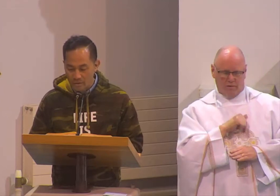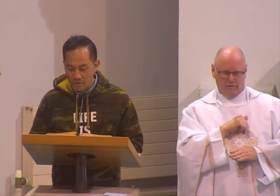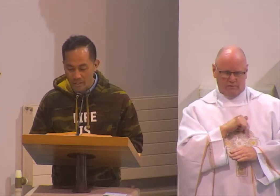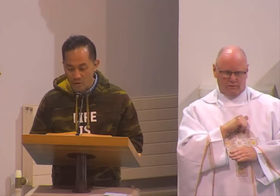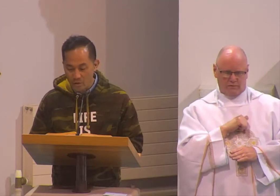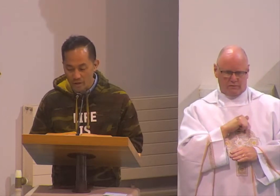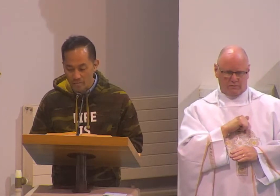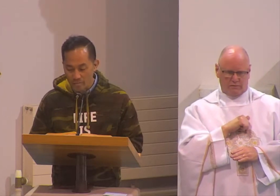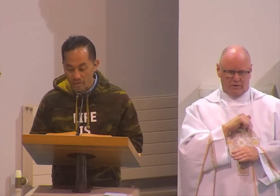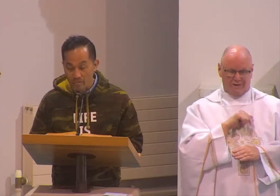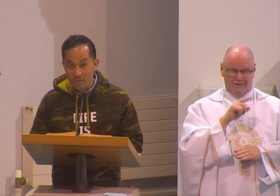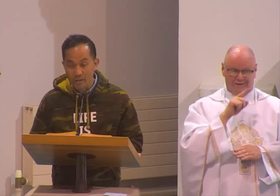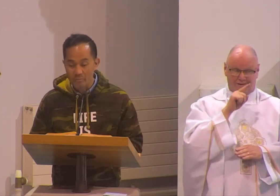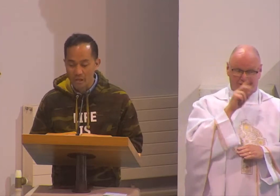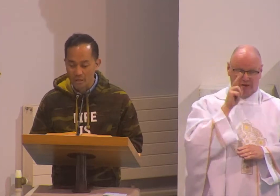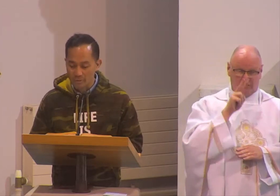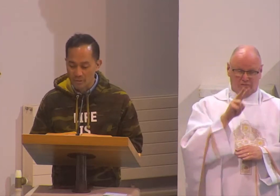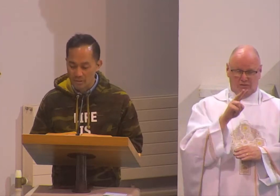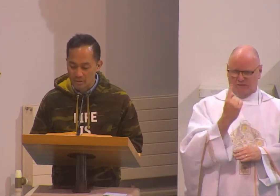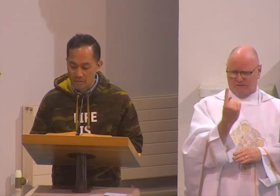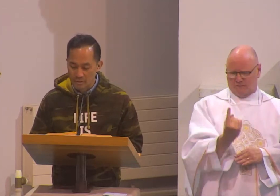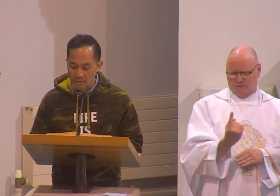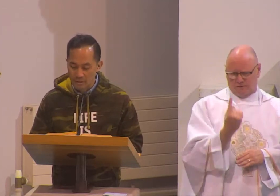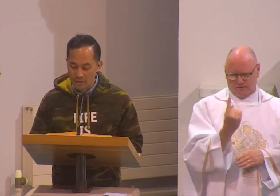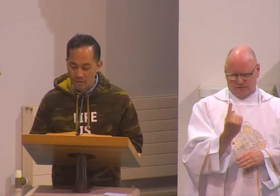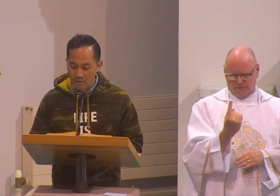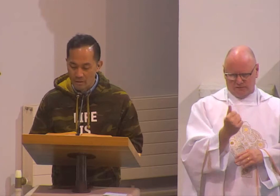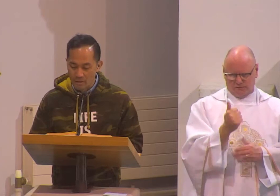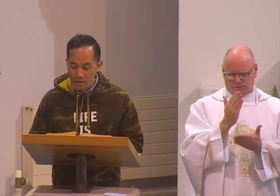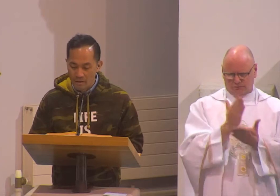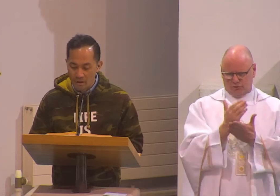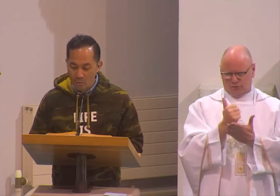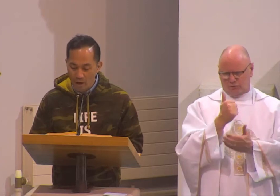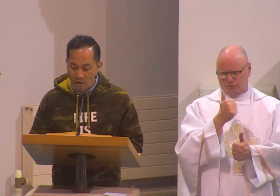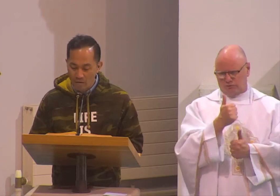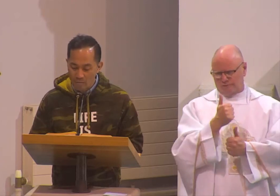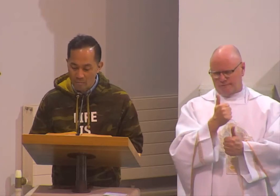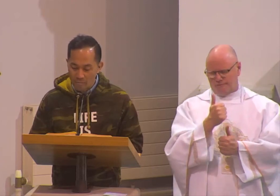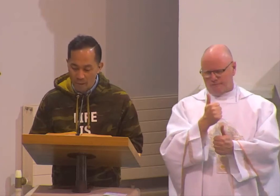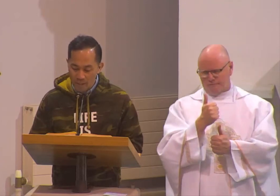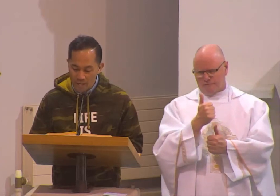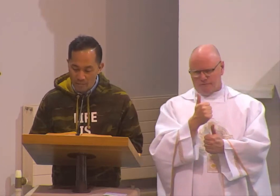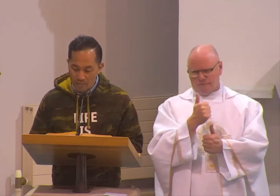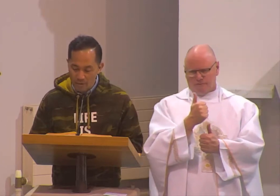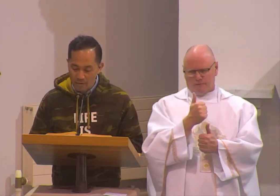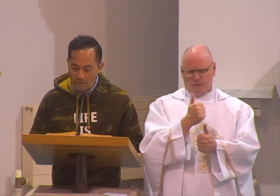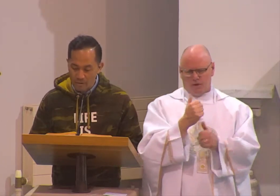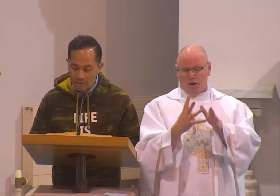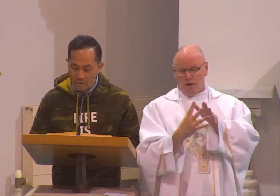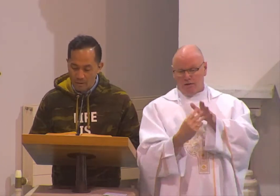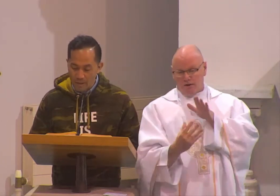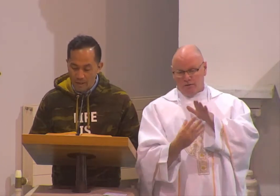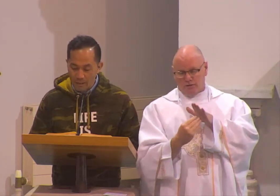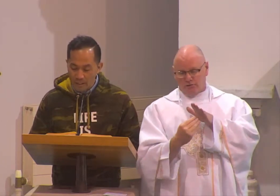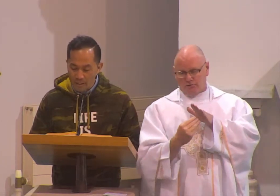saw them for themselves. There were, for example, unclean